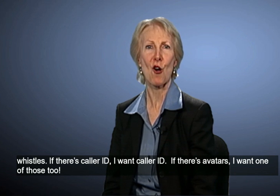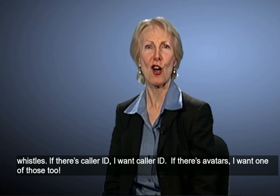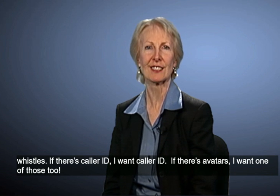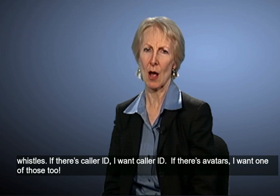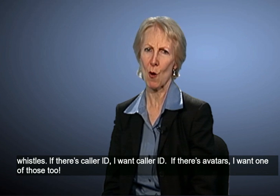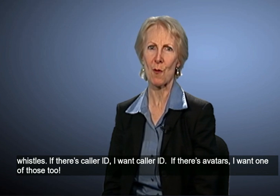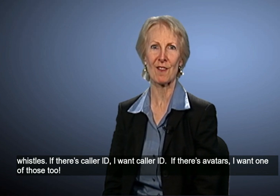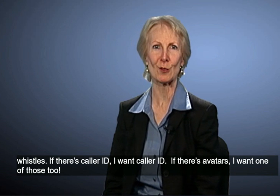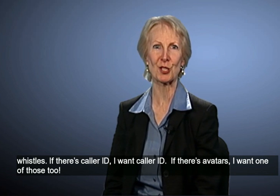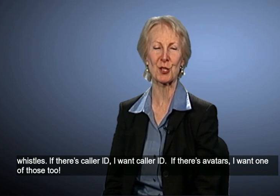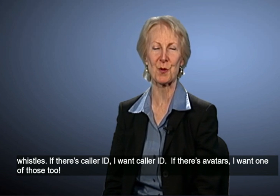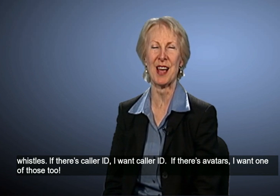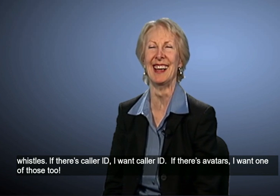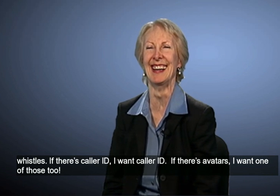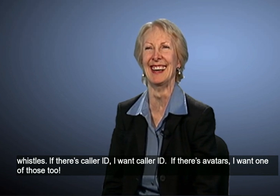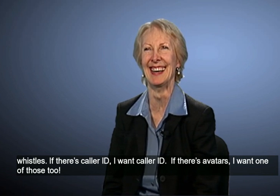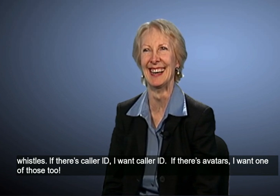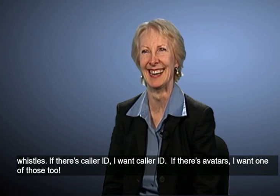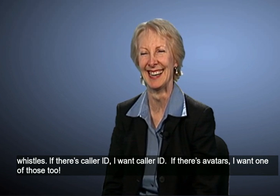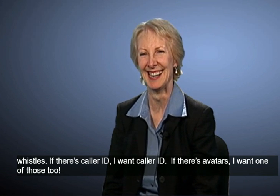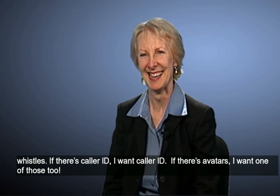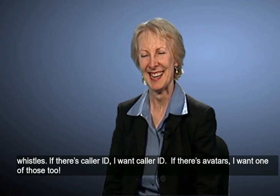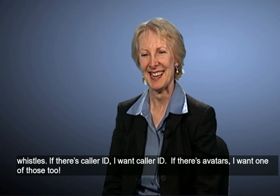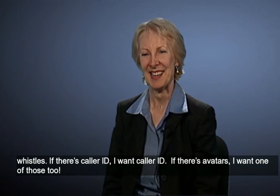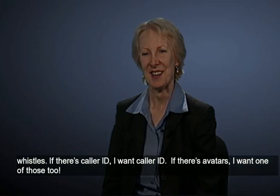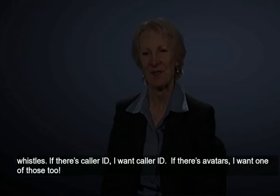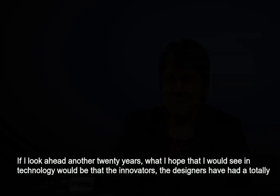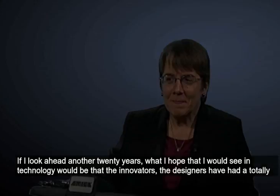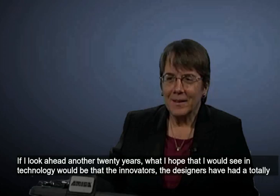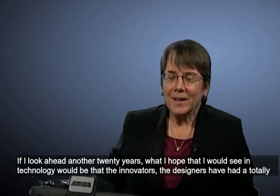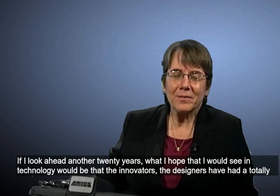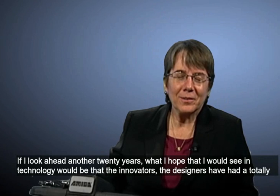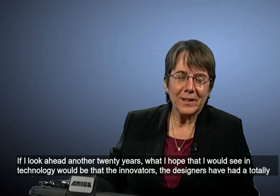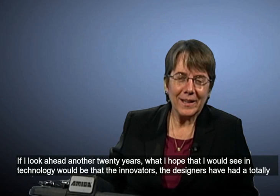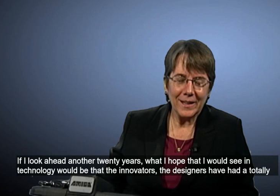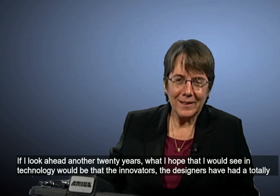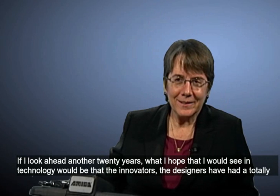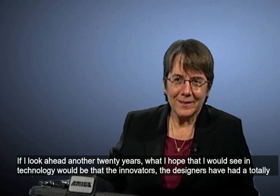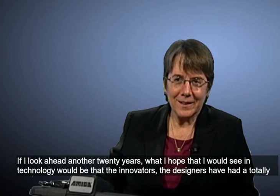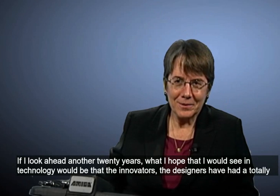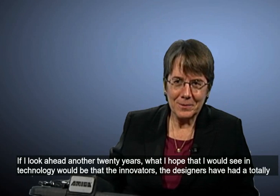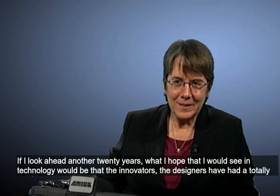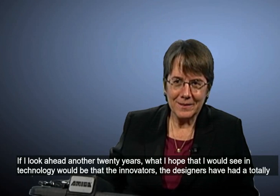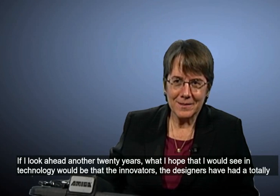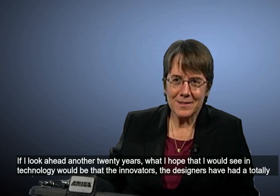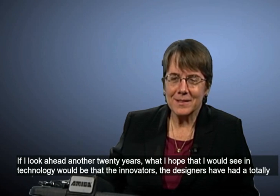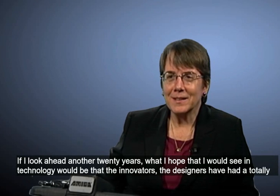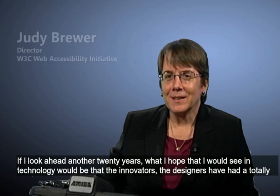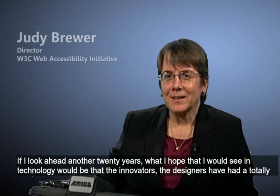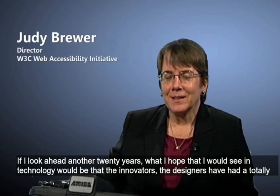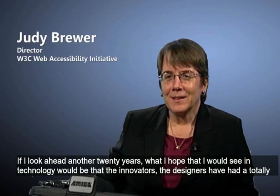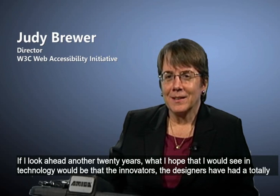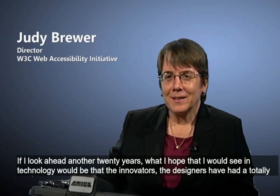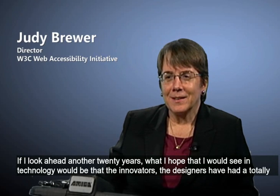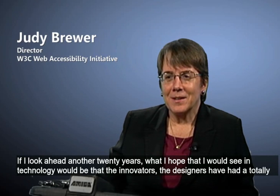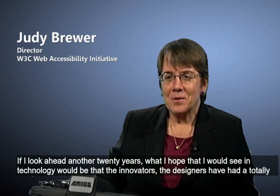avatars, I want one of those too. And if I look ahead another 20 years,